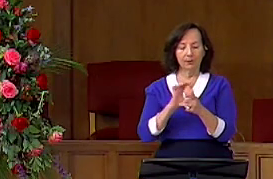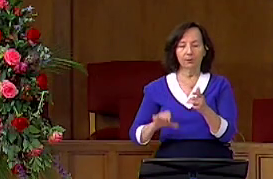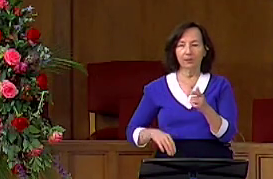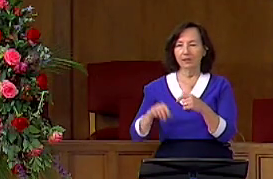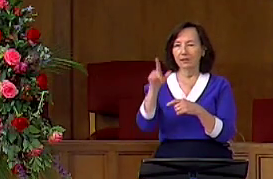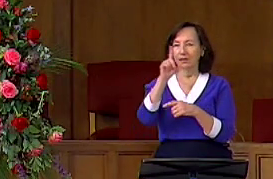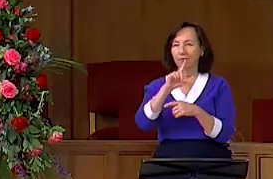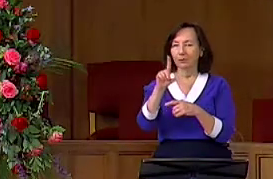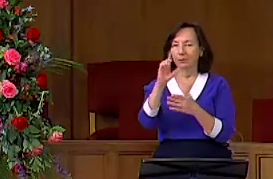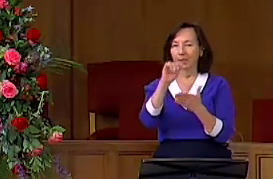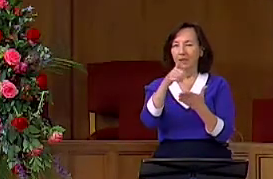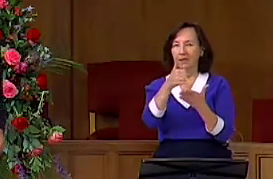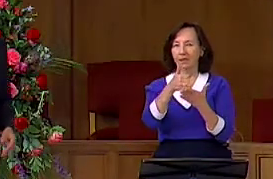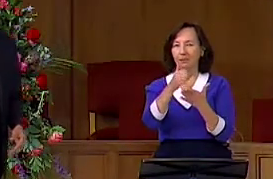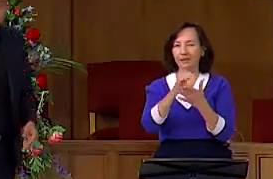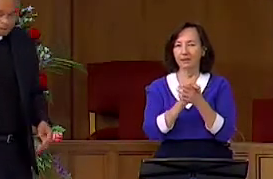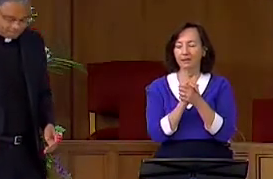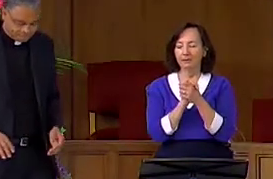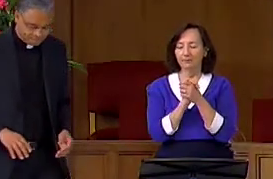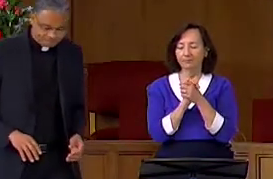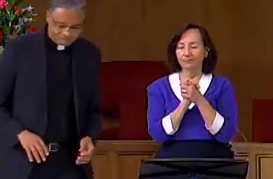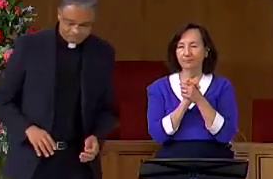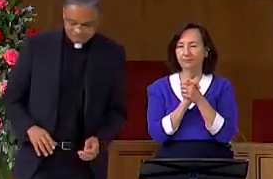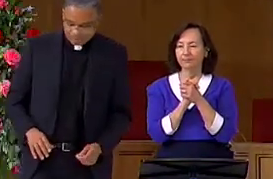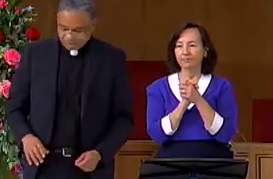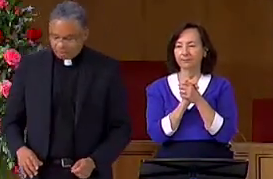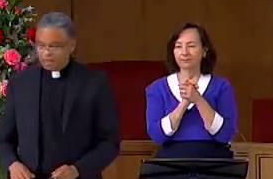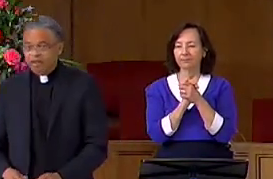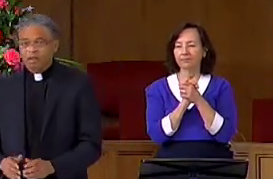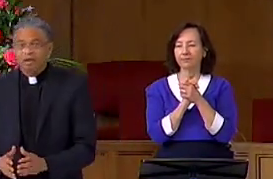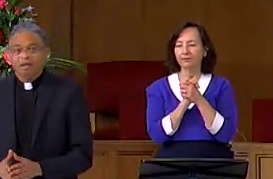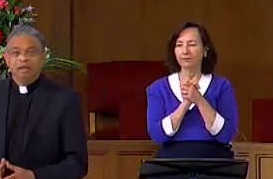Jesus Christ, our Lord. Amen.